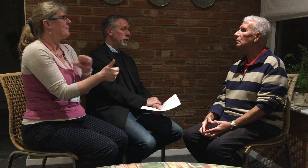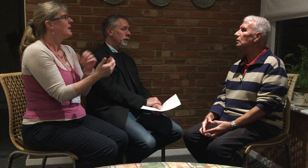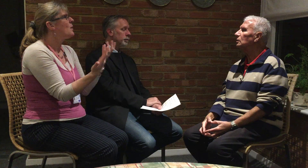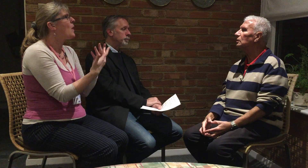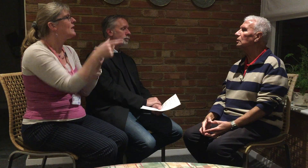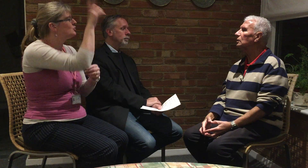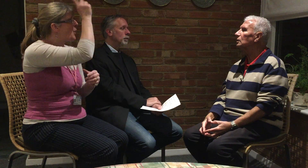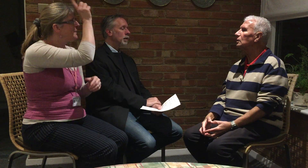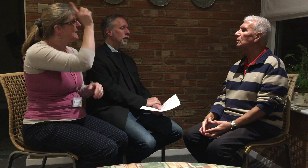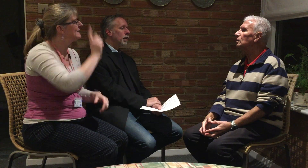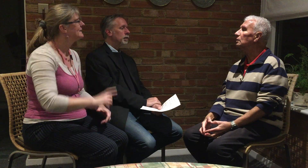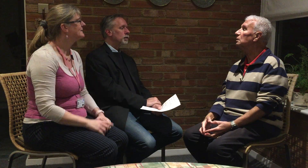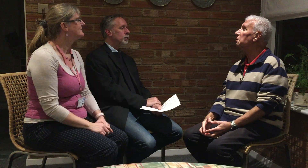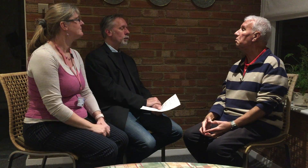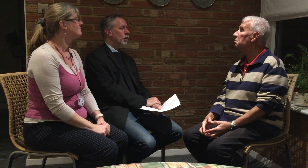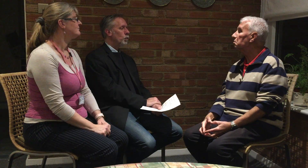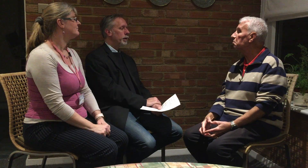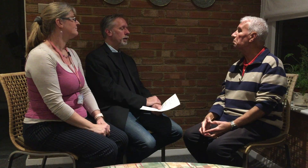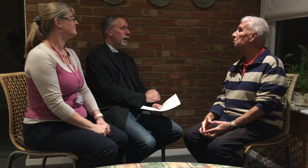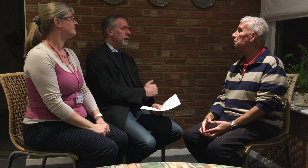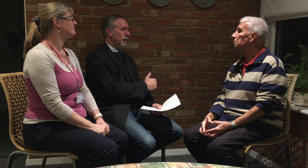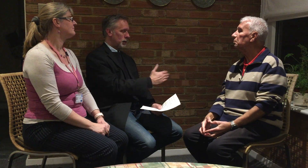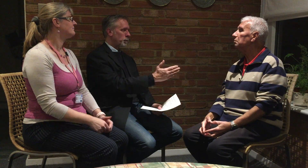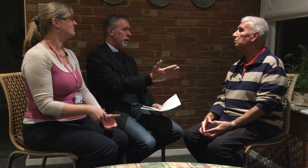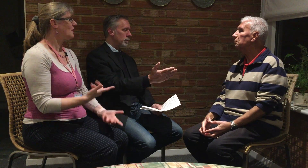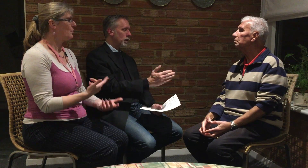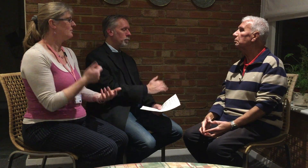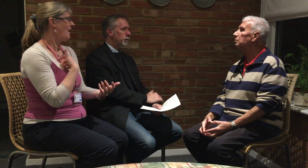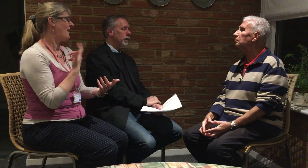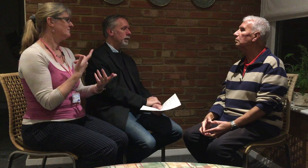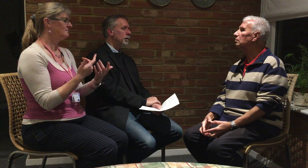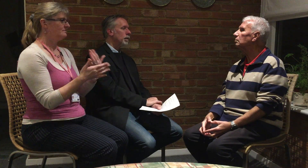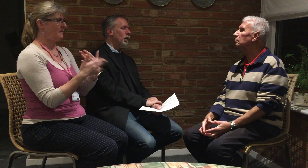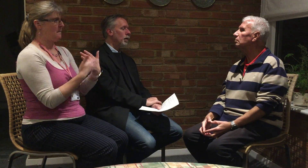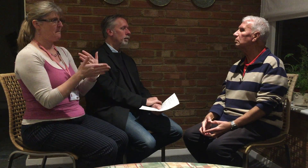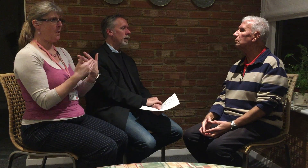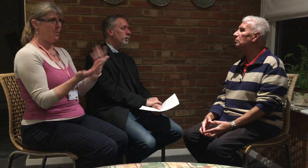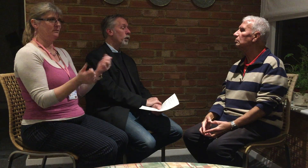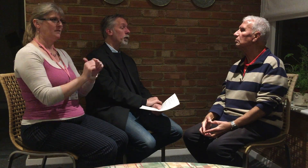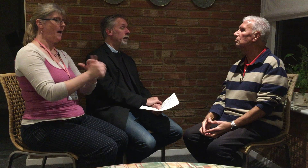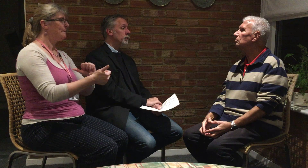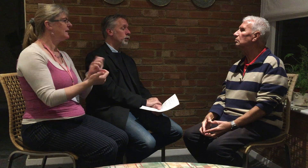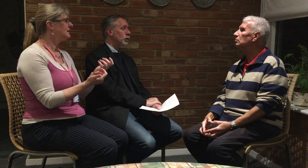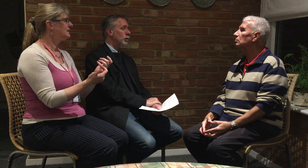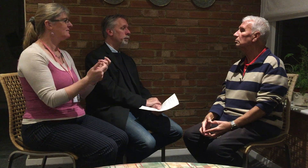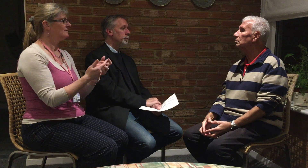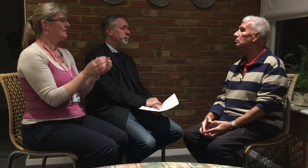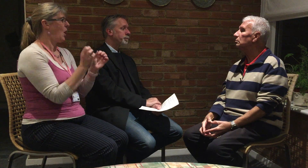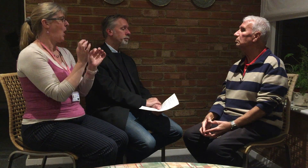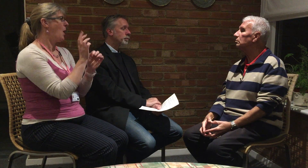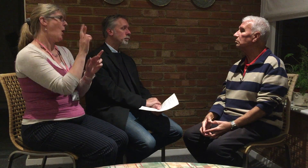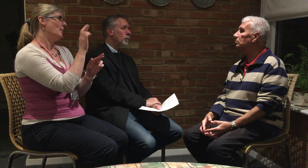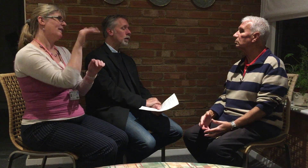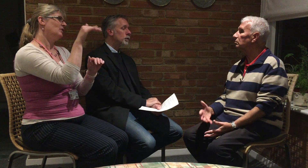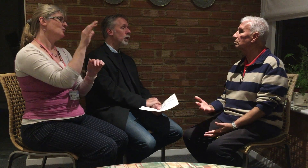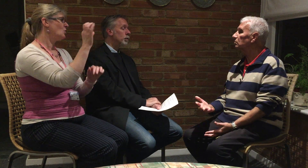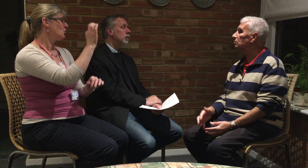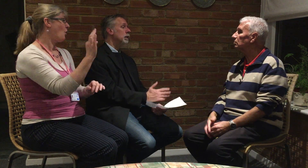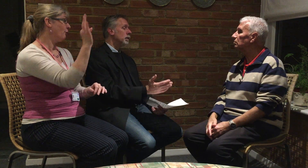Germany, so that we can expand the company further into Europe. So